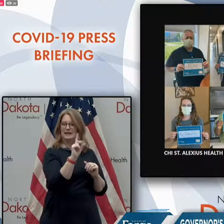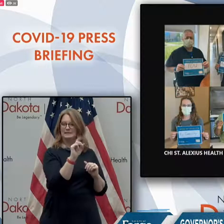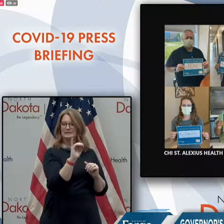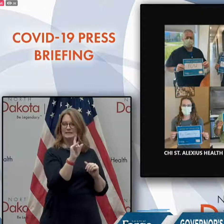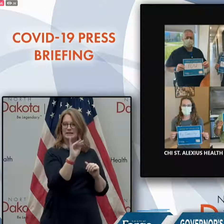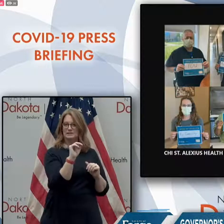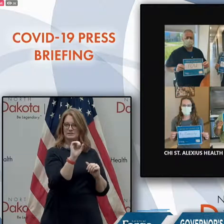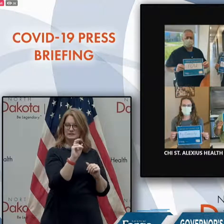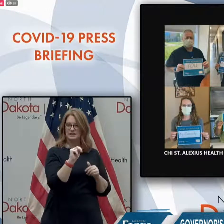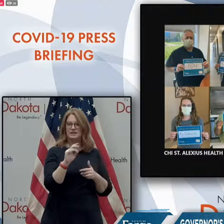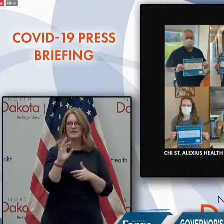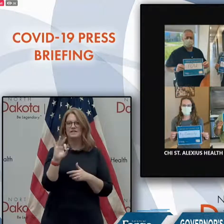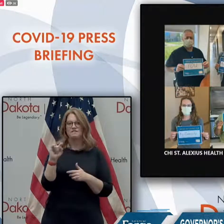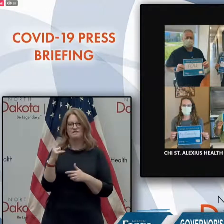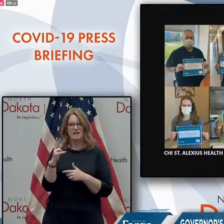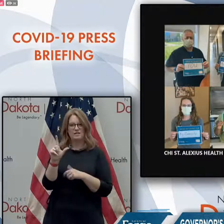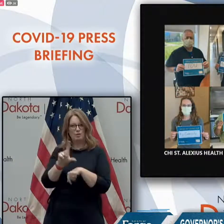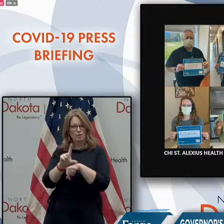Faith Lutheran Church in Bismarck,